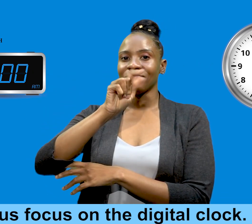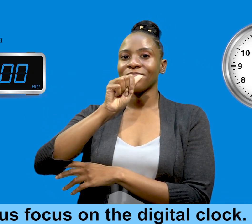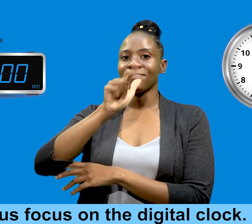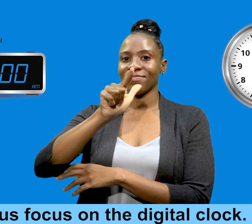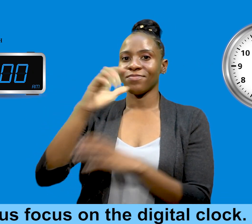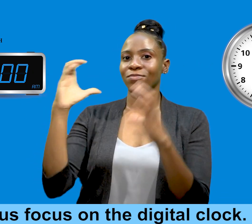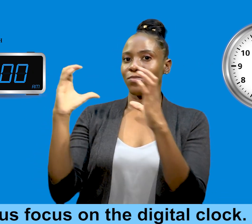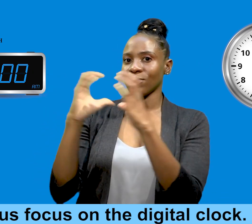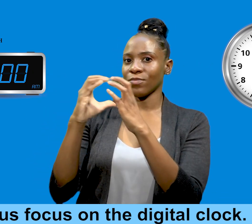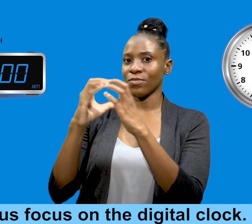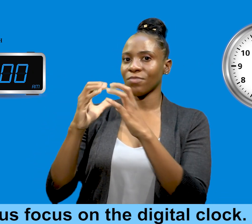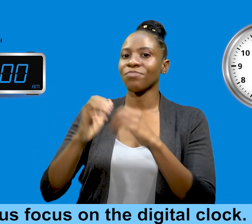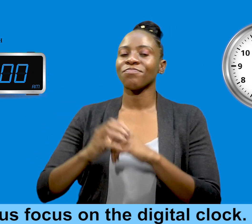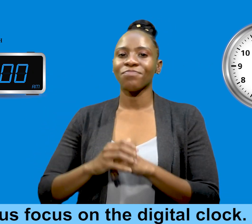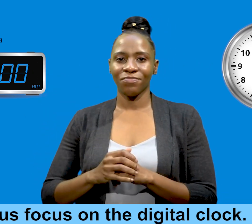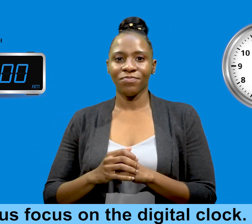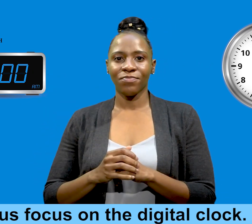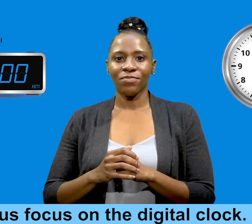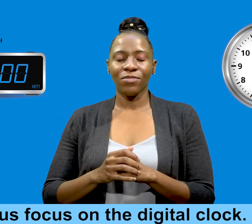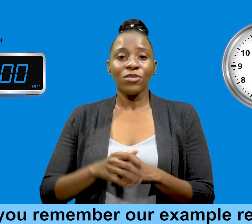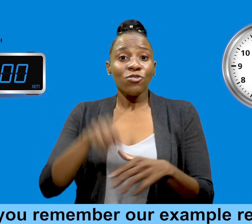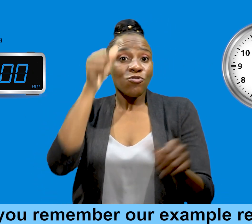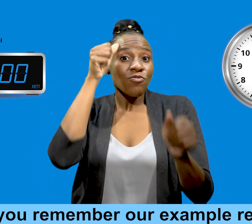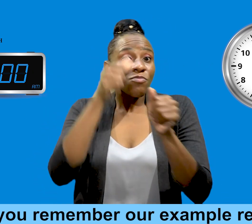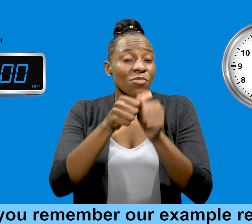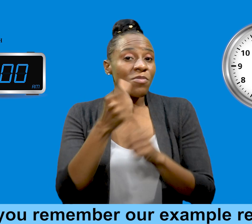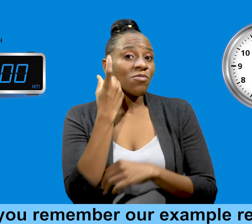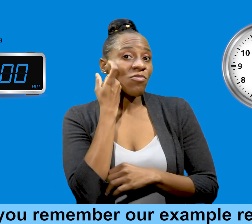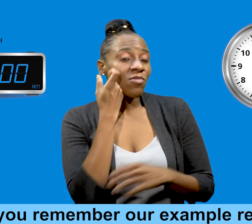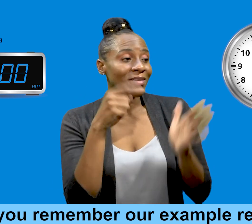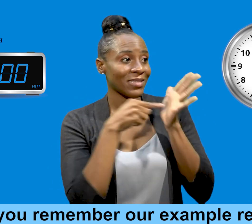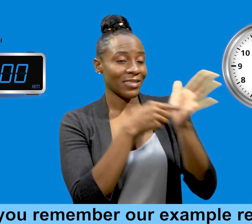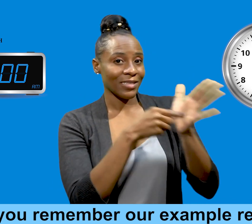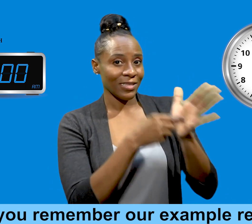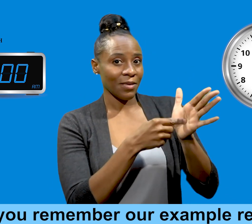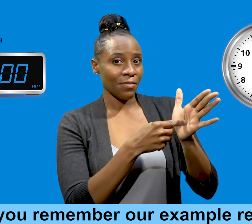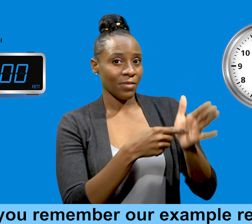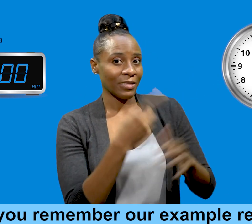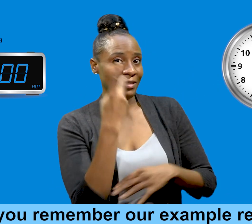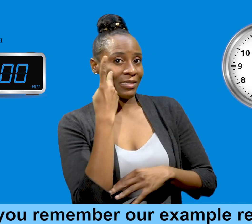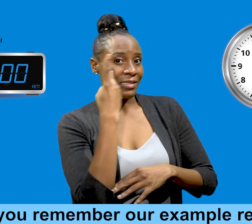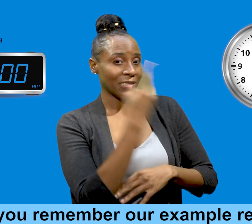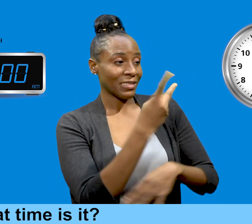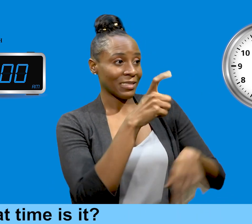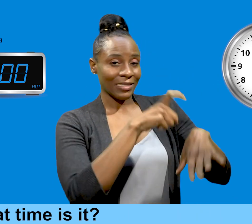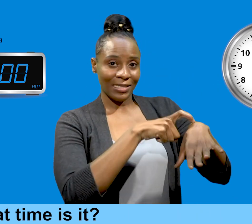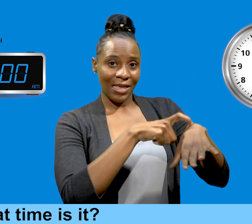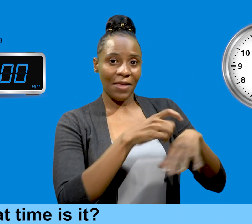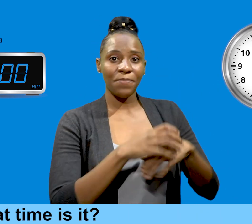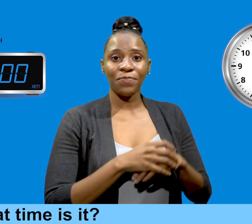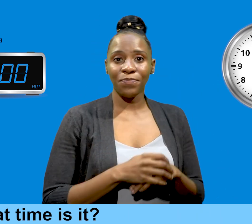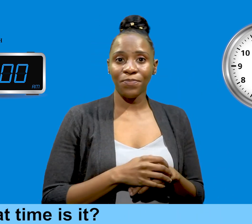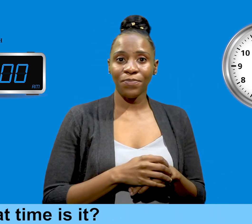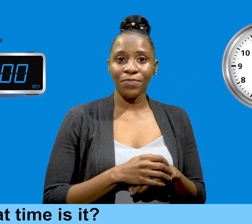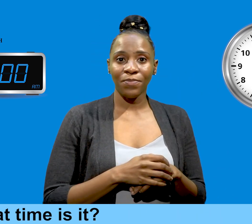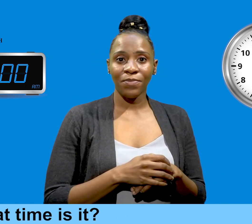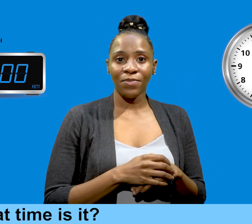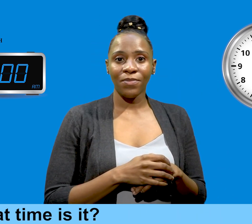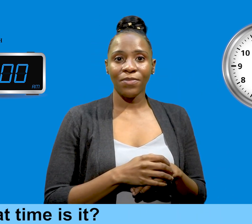the digital clock. Do you remember our example recently? What